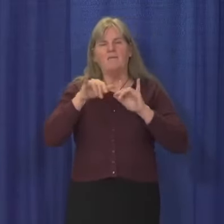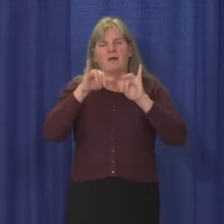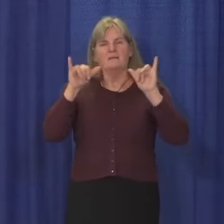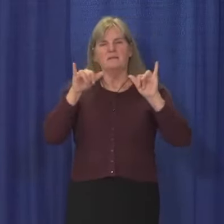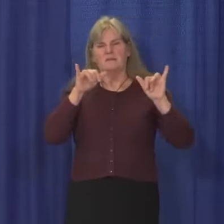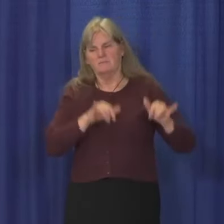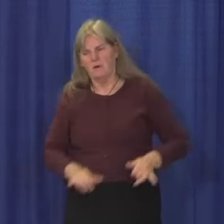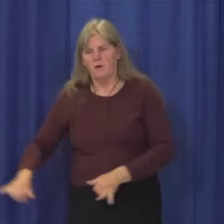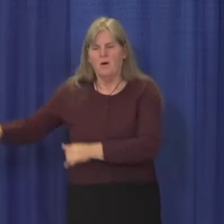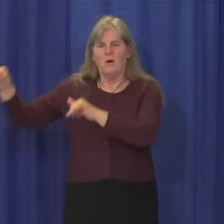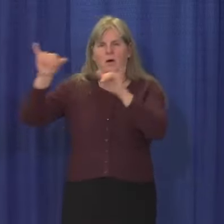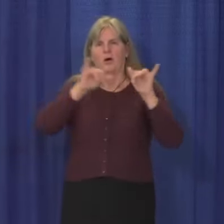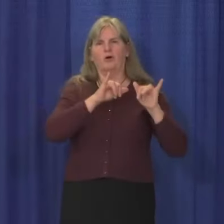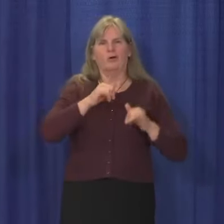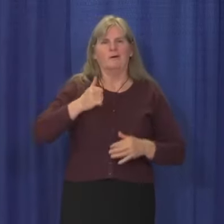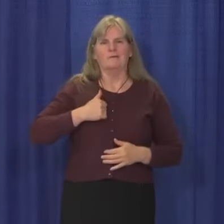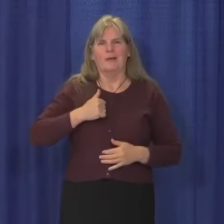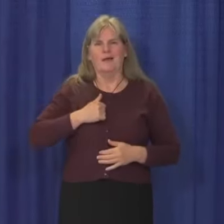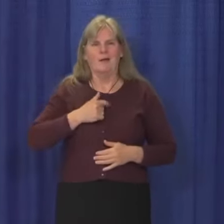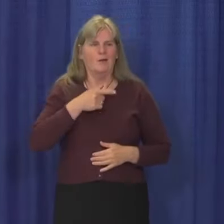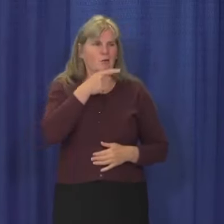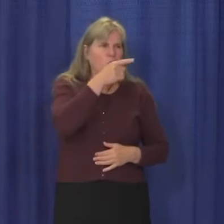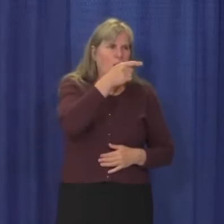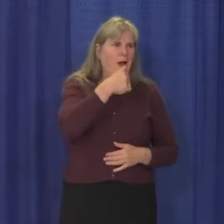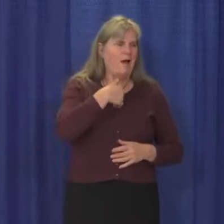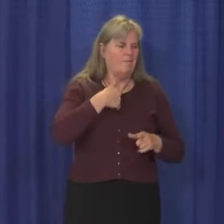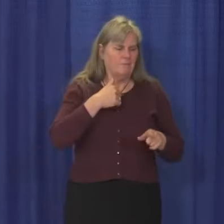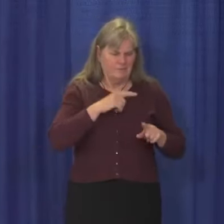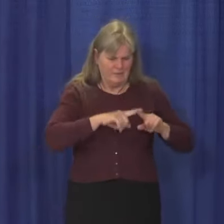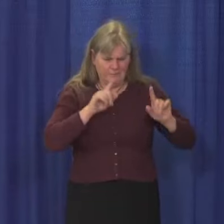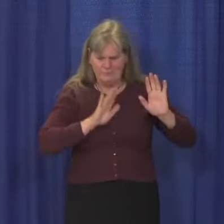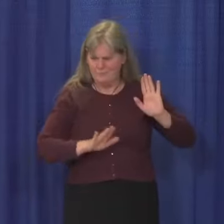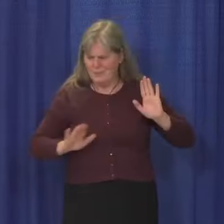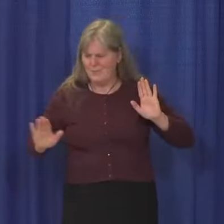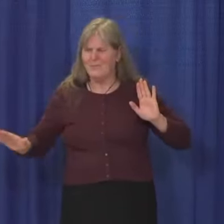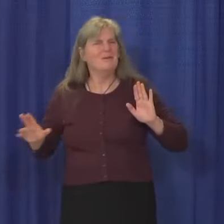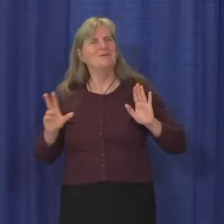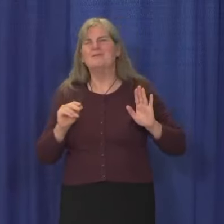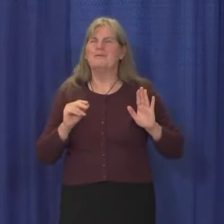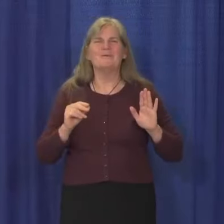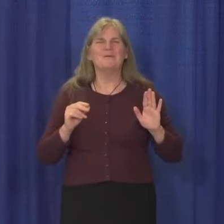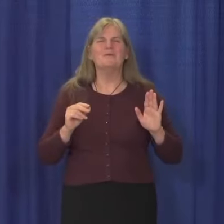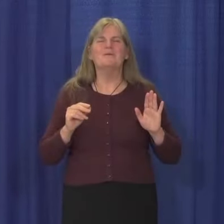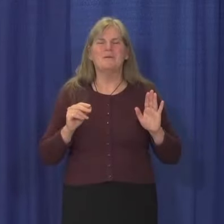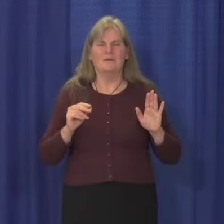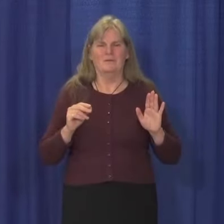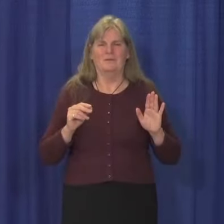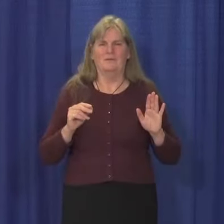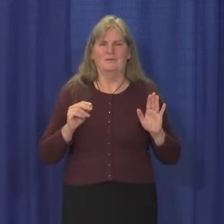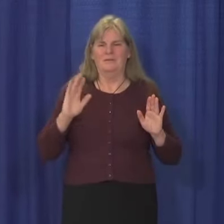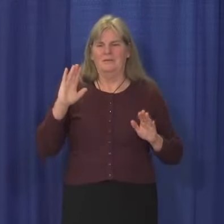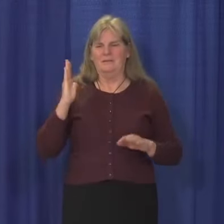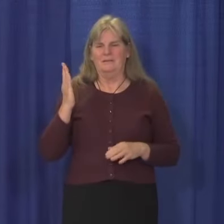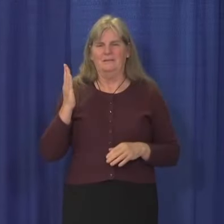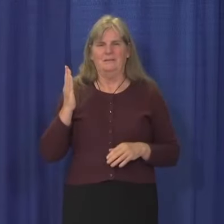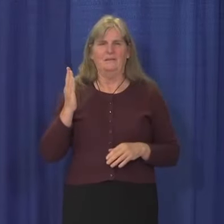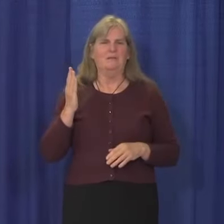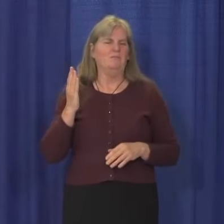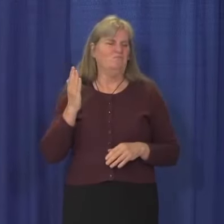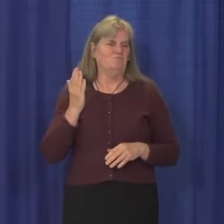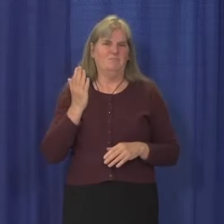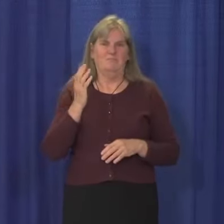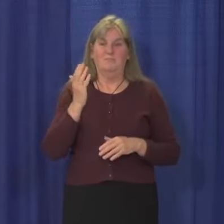system so that there's less confusion. But as you do notice, Tim, in other areas, we're seeing a complete lifting